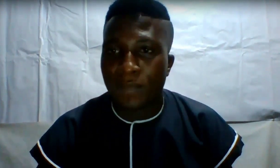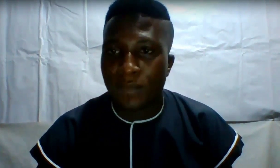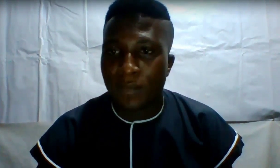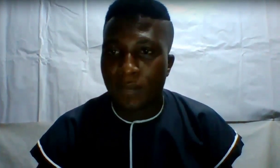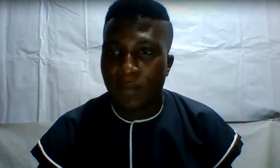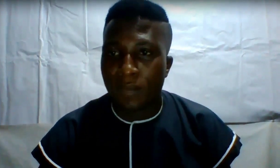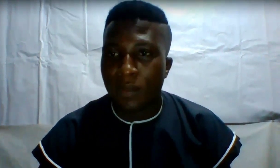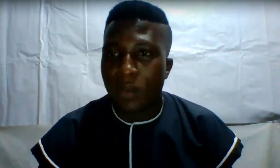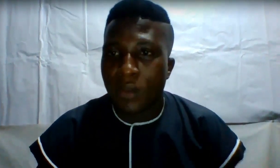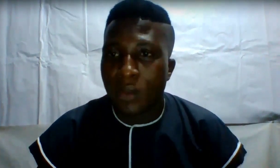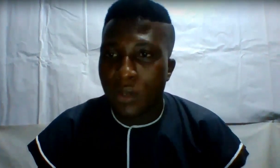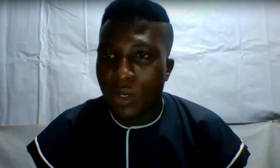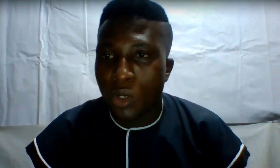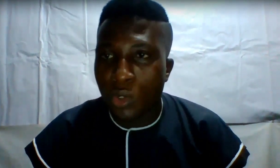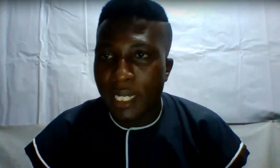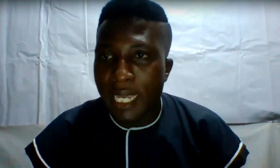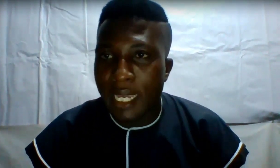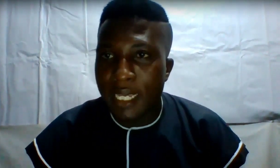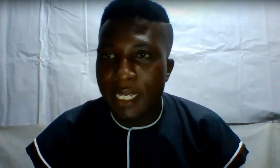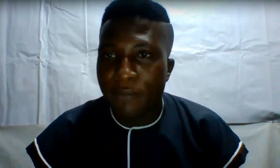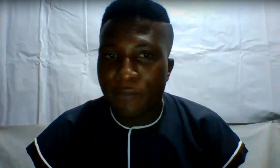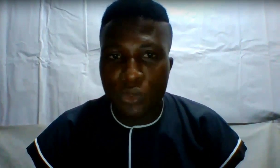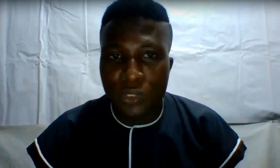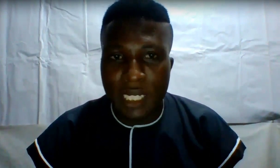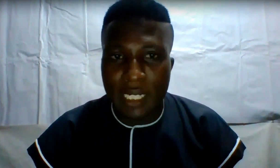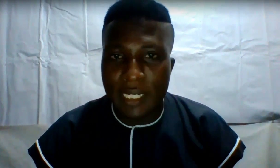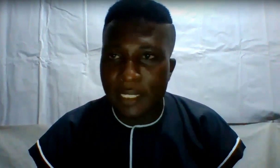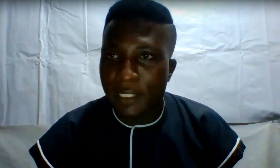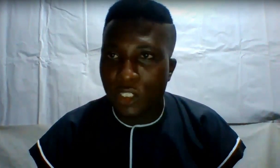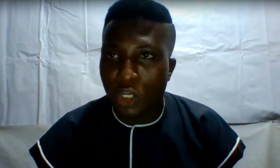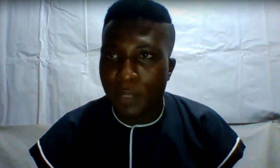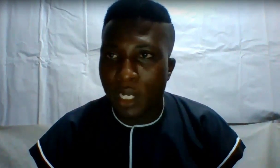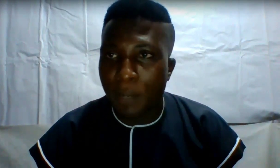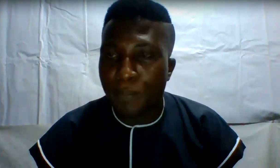Okay, if Ruth Ali isn't coming up, can we have...